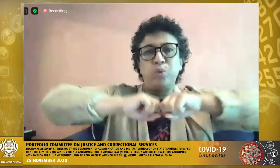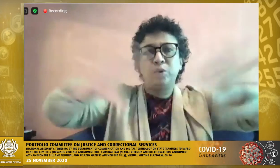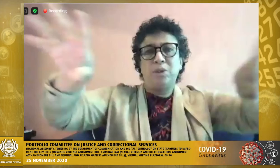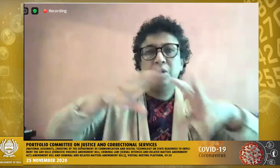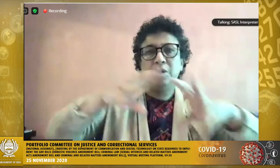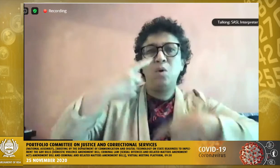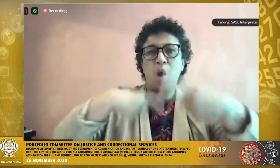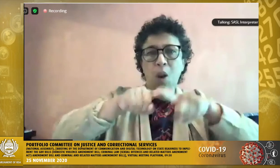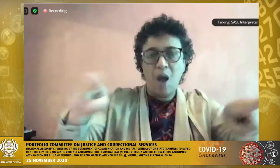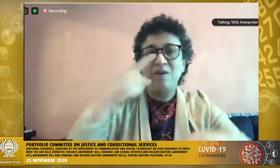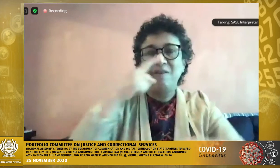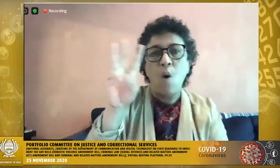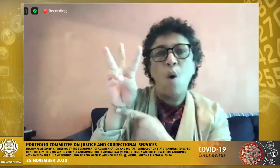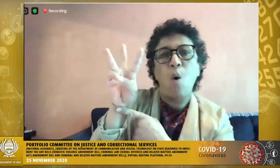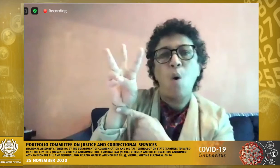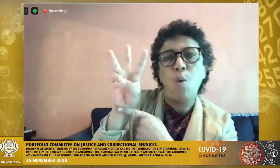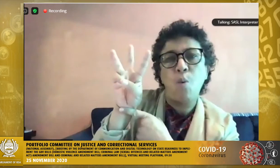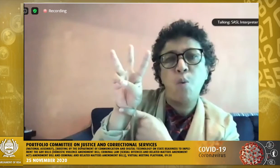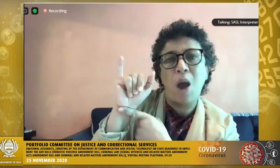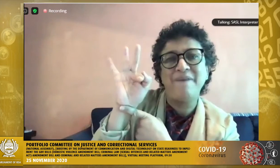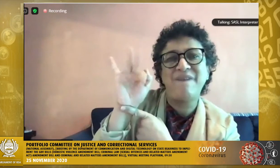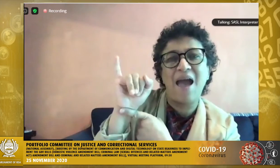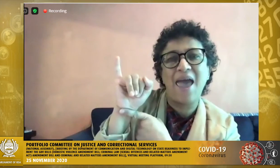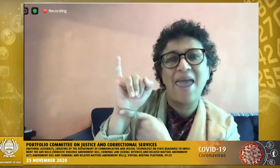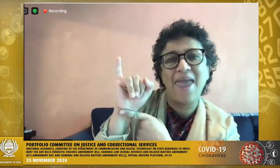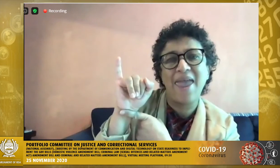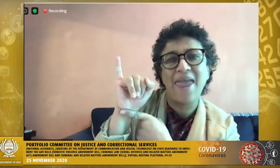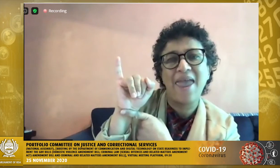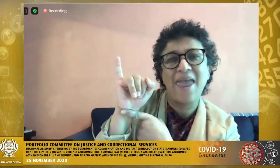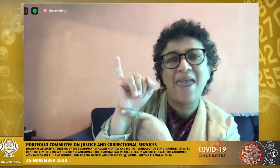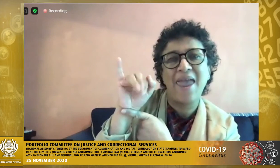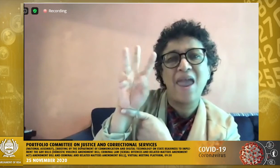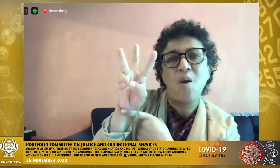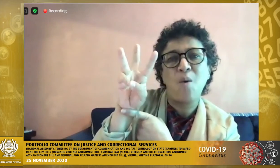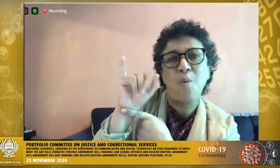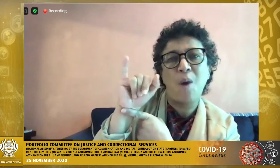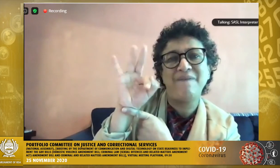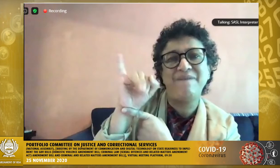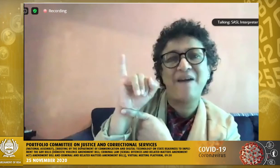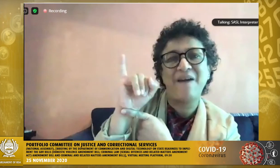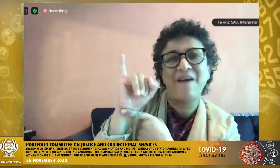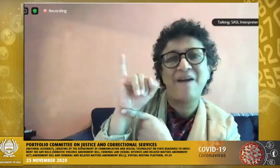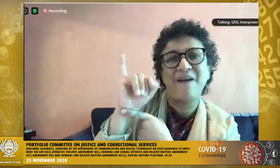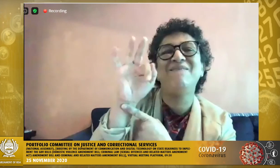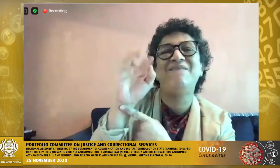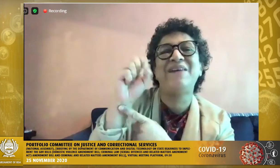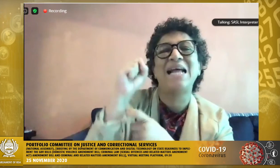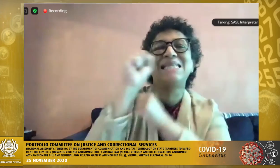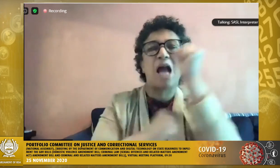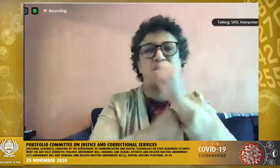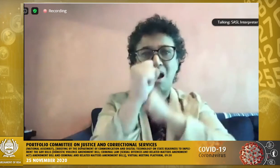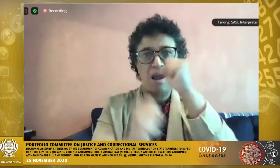you know, online provisions? And then the minister spoke about